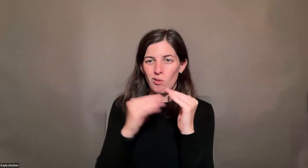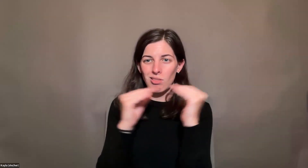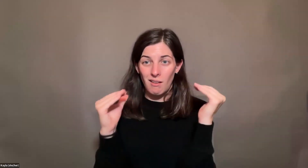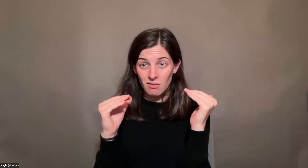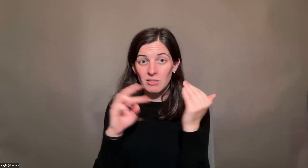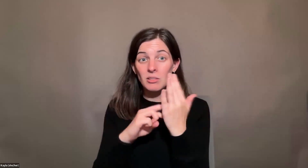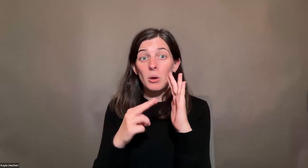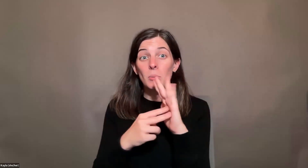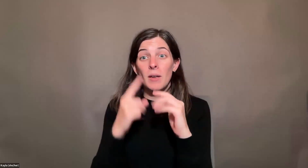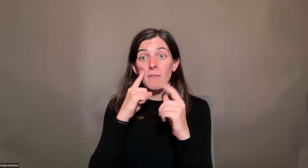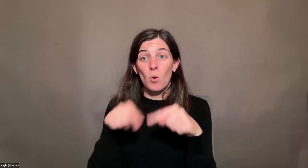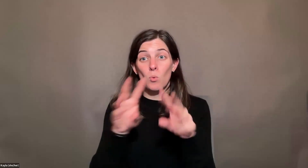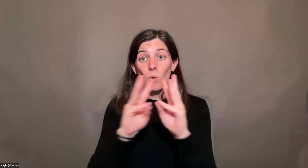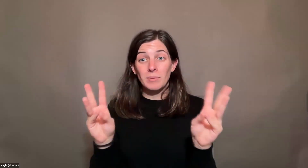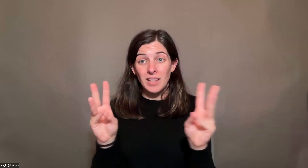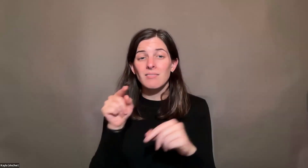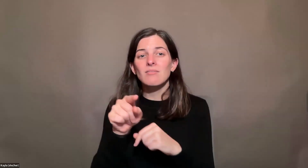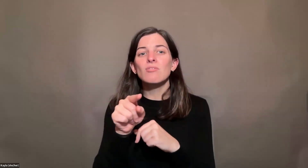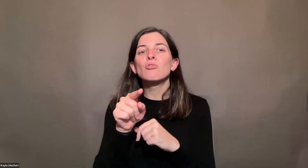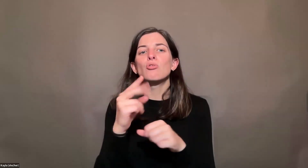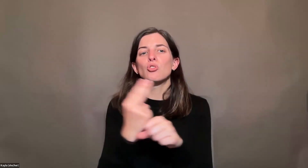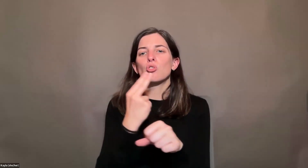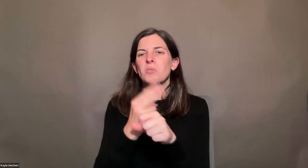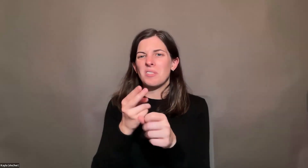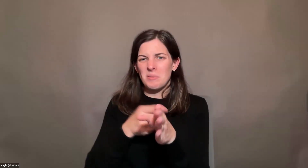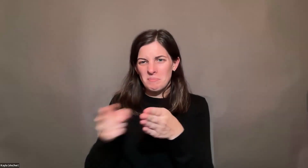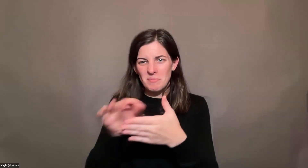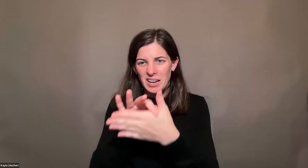search, then in the main content, we can set the role as a main content.